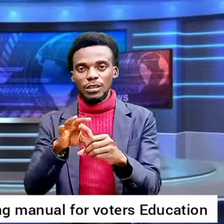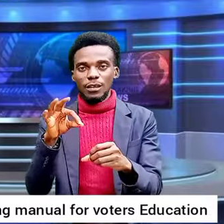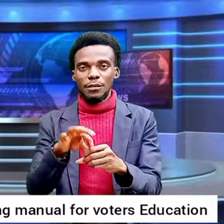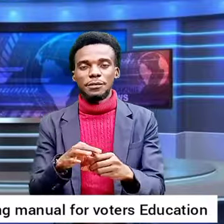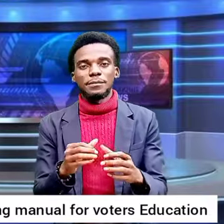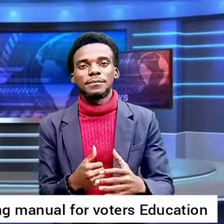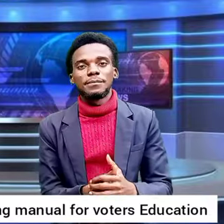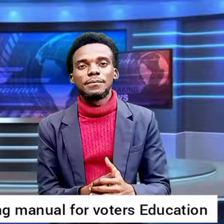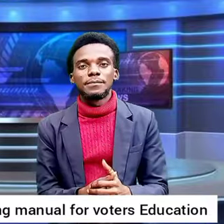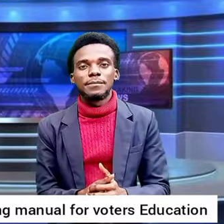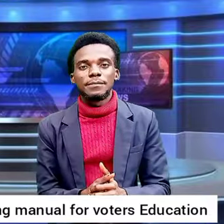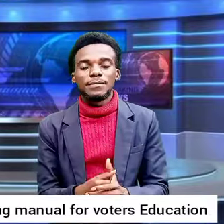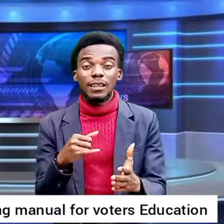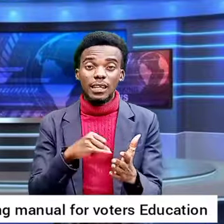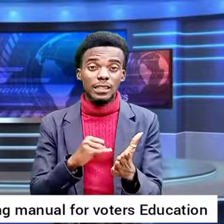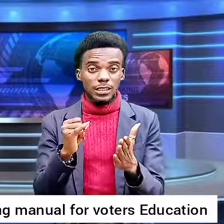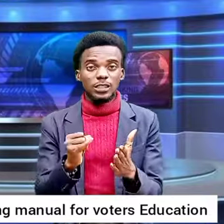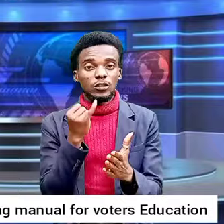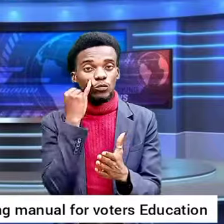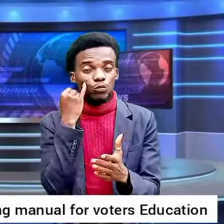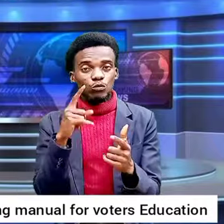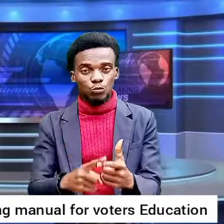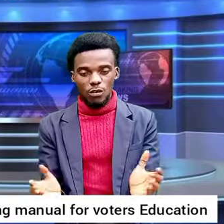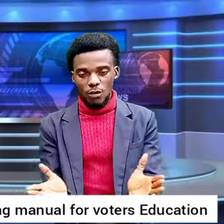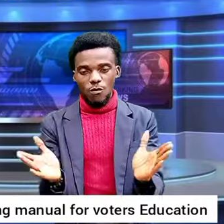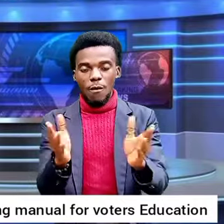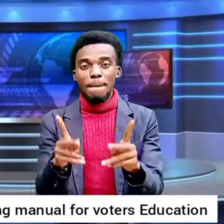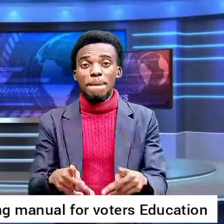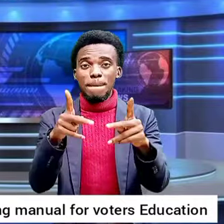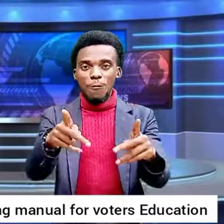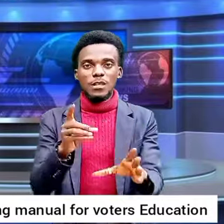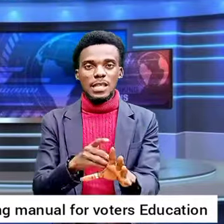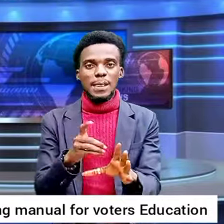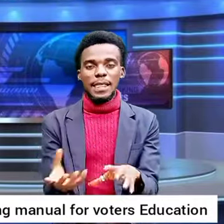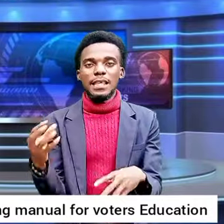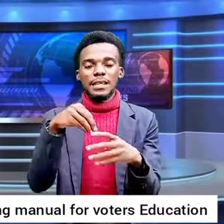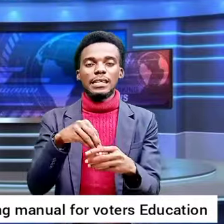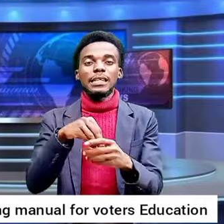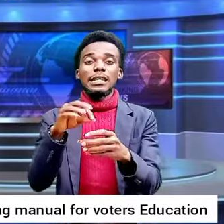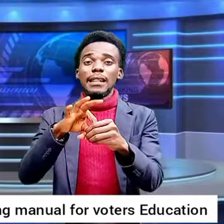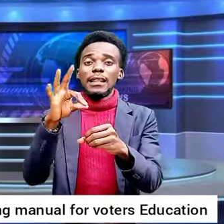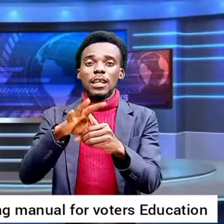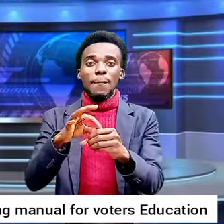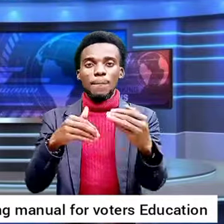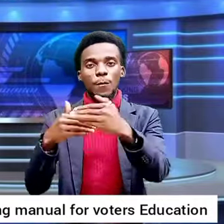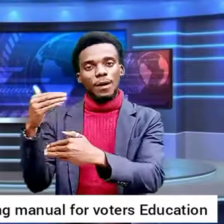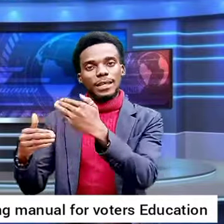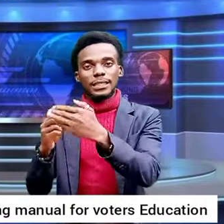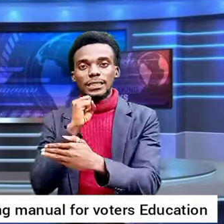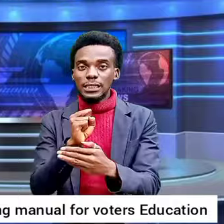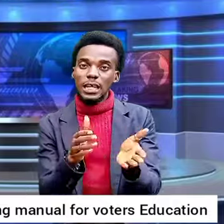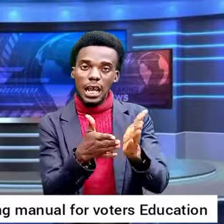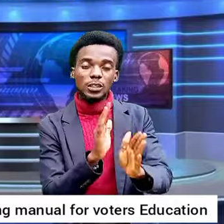elections. It is intended to encourage and promote disability inclusion in the electoral process. She urged